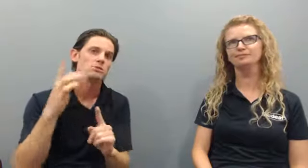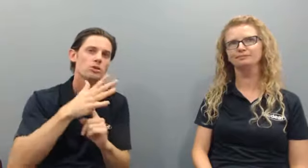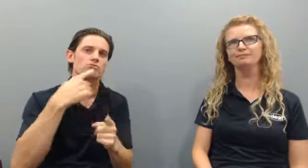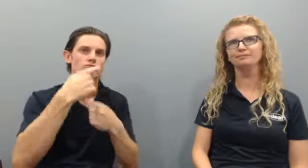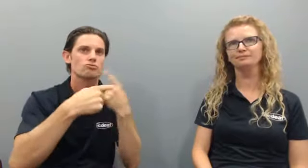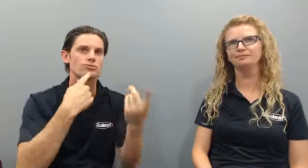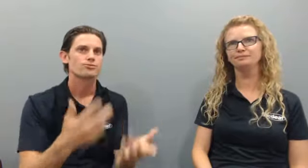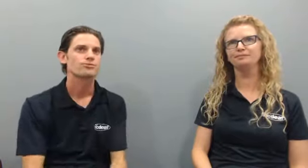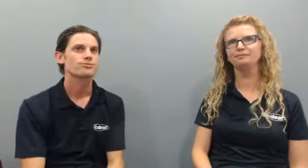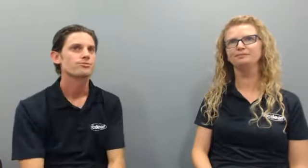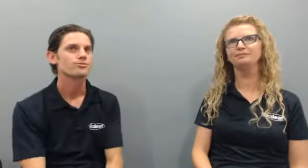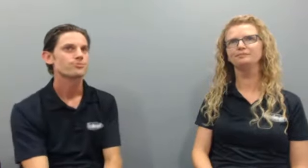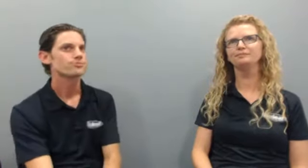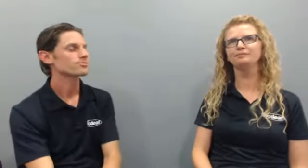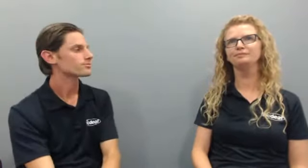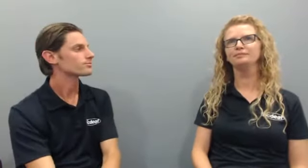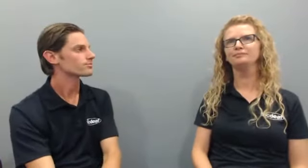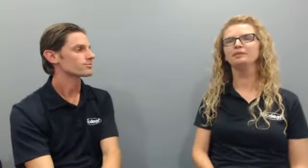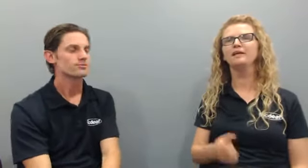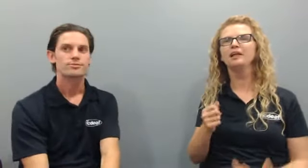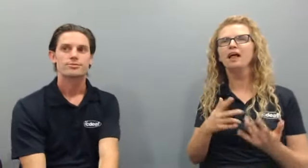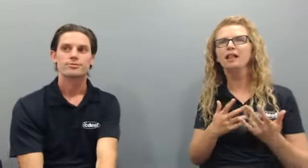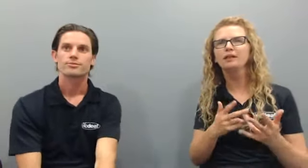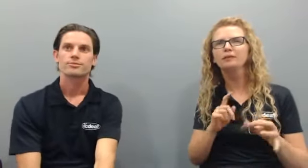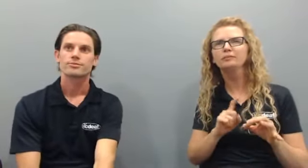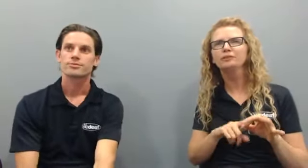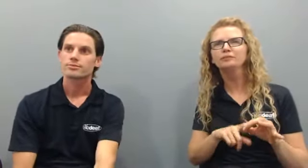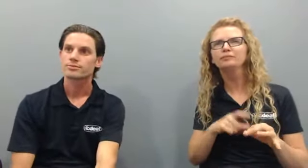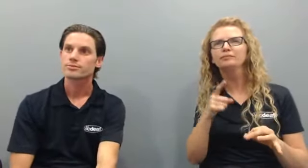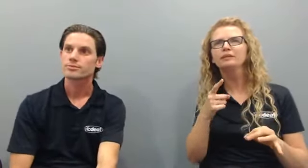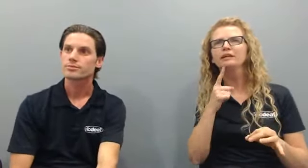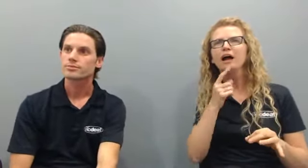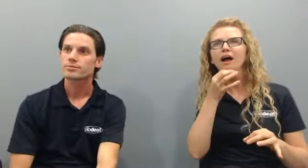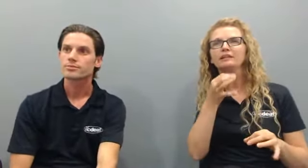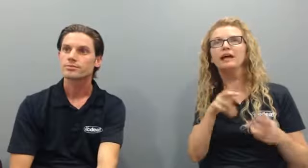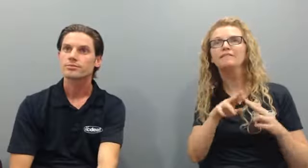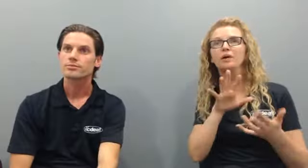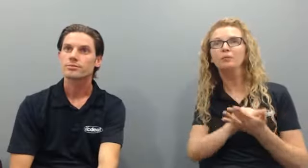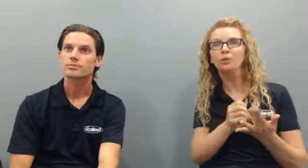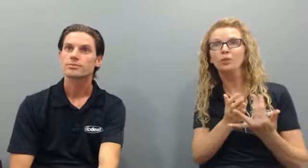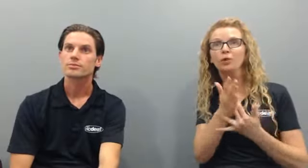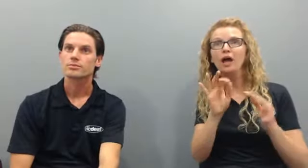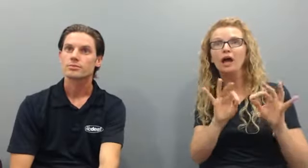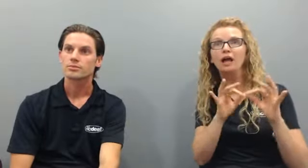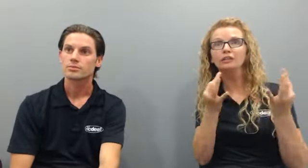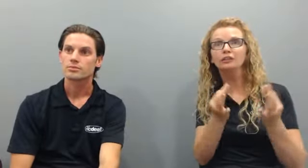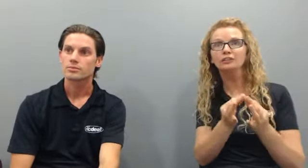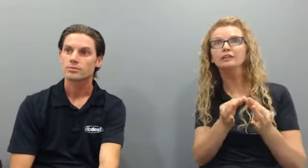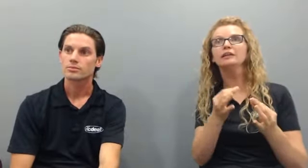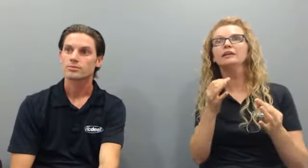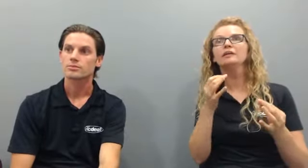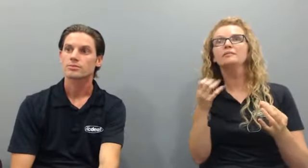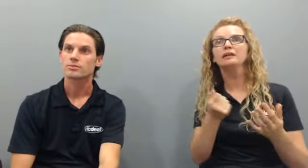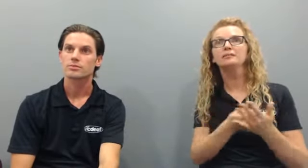that leads to more funds for you to stretch that further. It's another question here. If I book through an